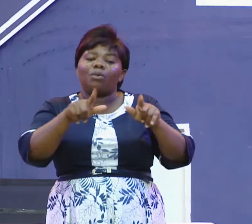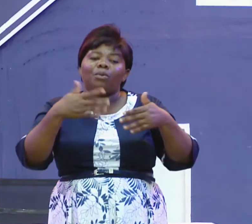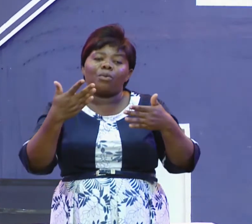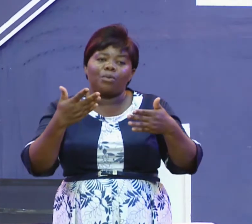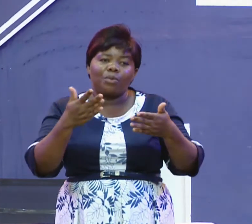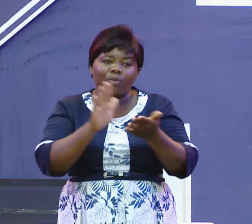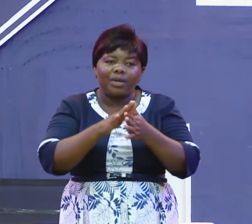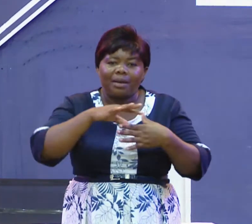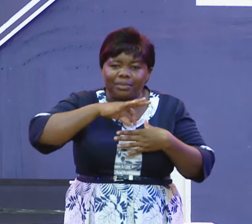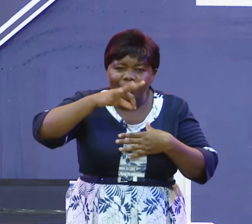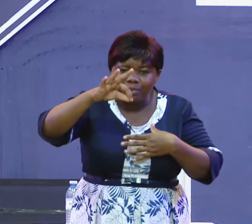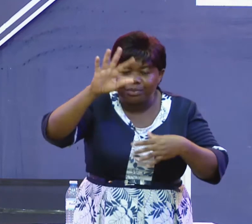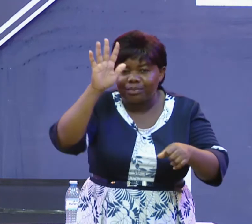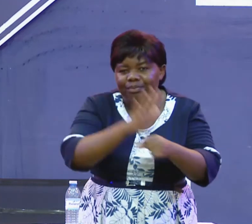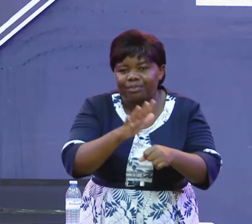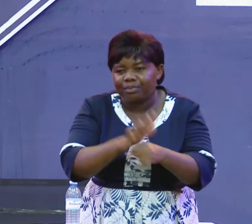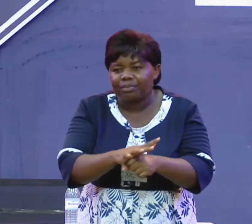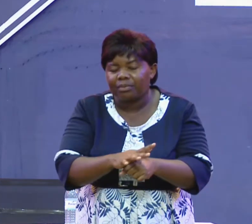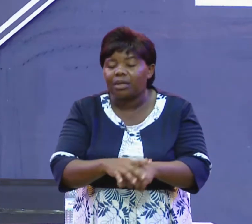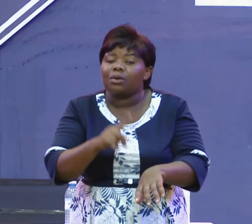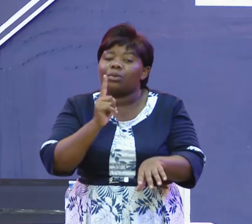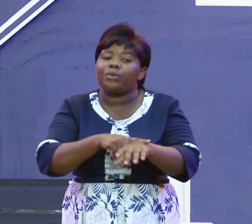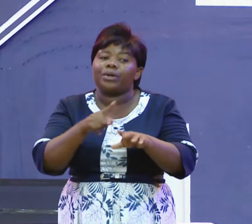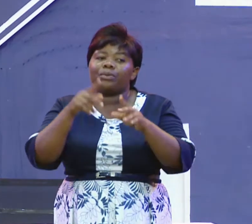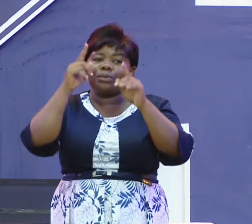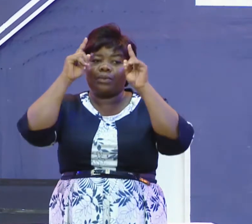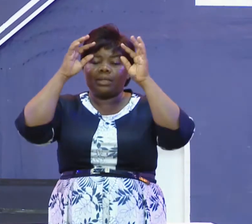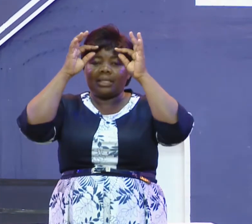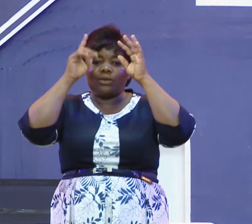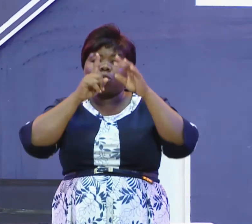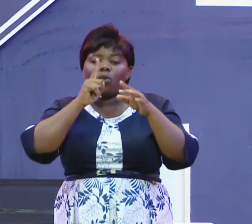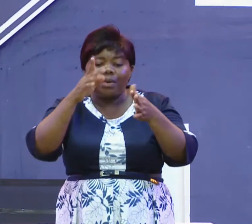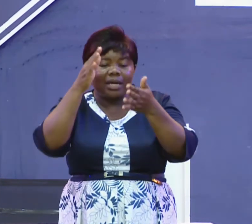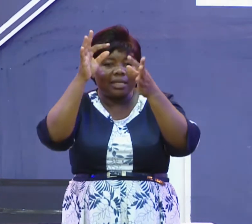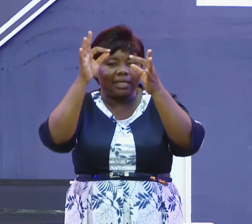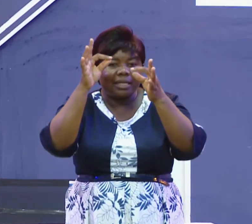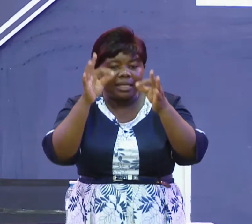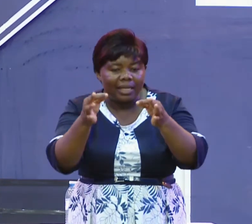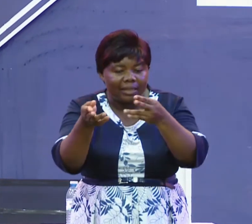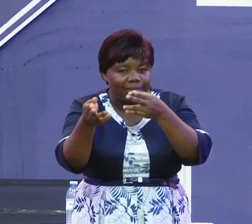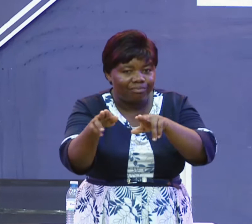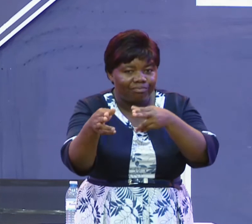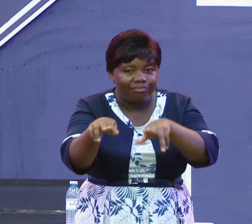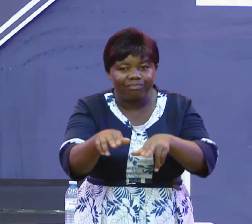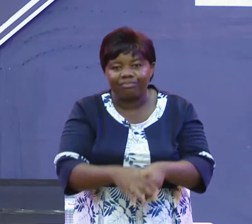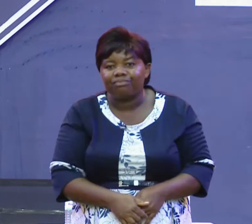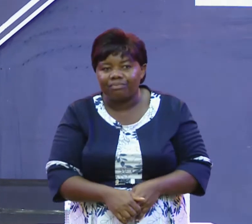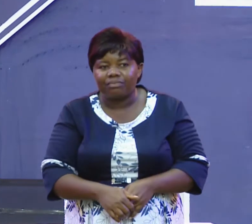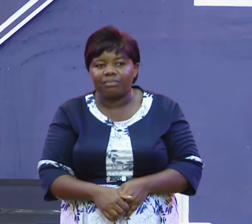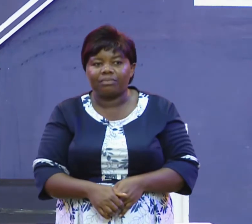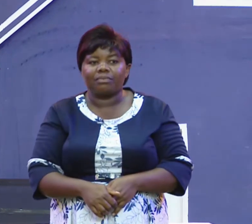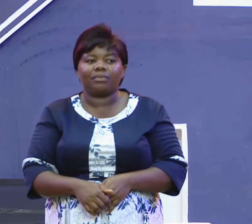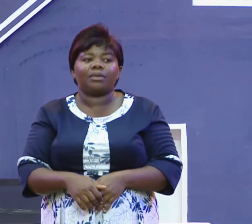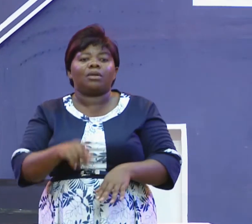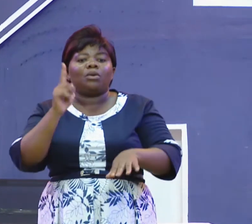ba mwoyo nnyo. We will be so spiritual. Nga kati tulagira ebintu ne bibeera. When we can command things and they happen.